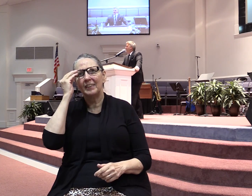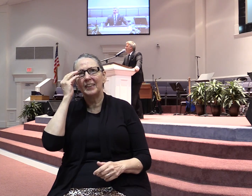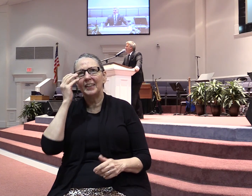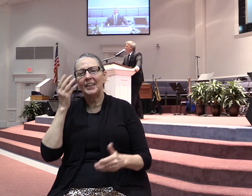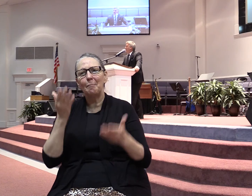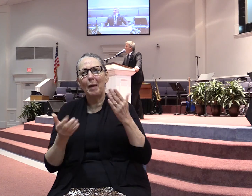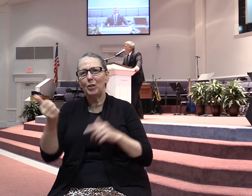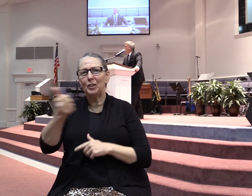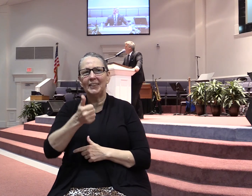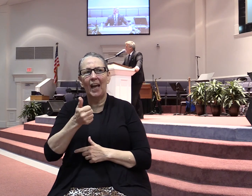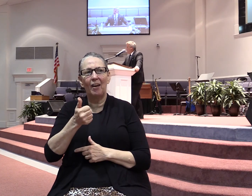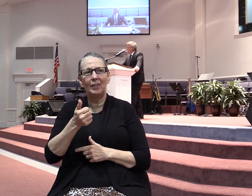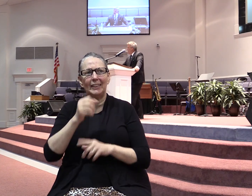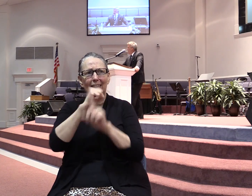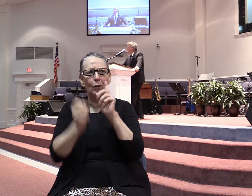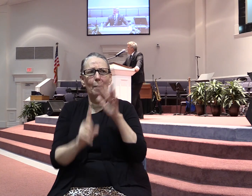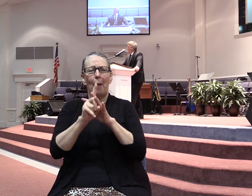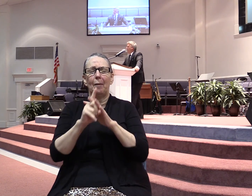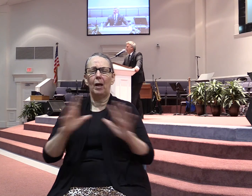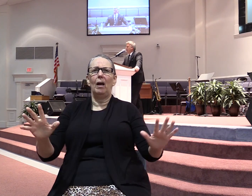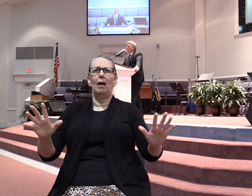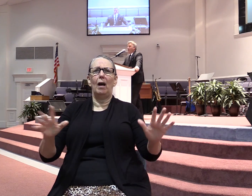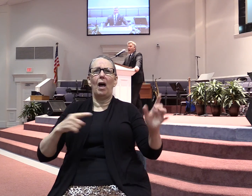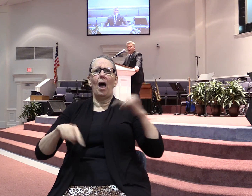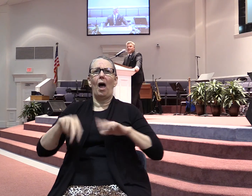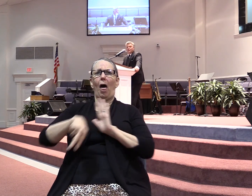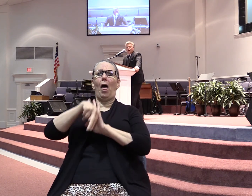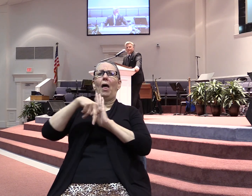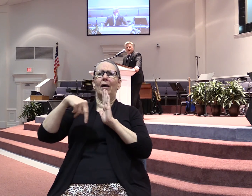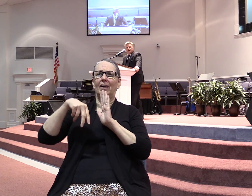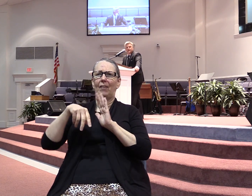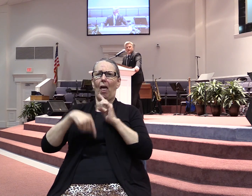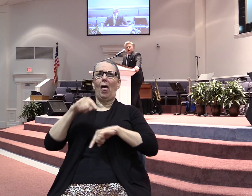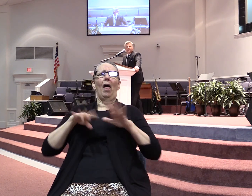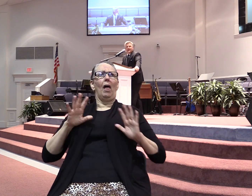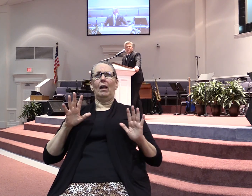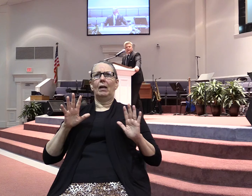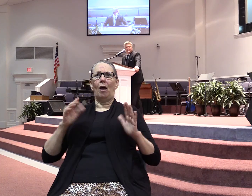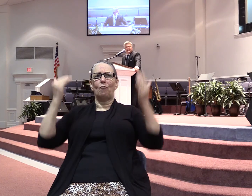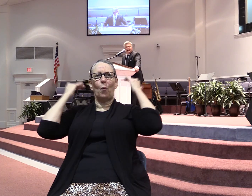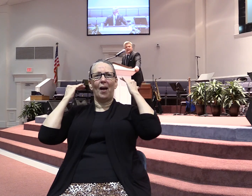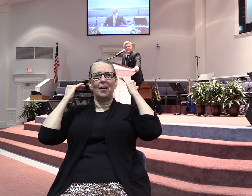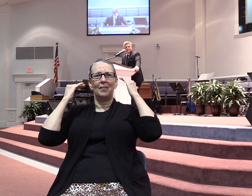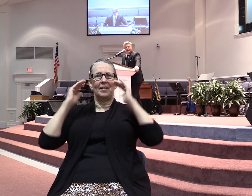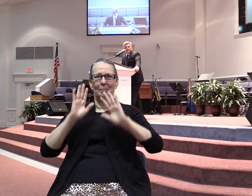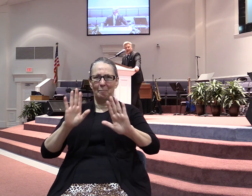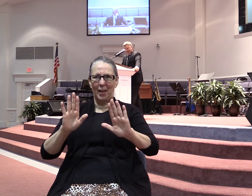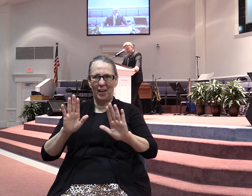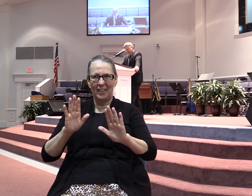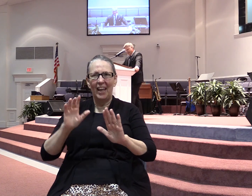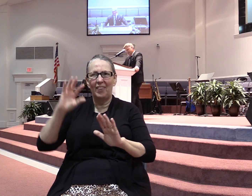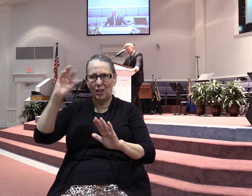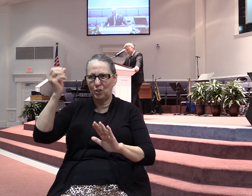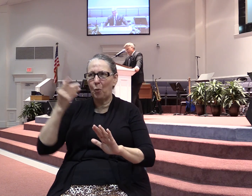You may find yourself a victim of circumstance. Back against the wall, the odds overwhelming. But in every mistake, there's a space of